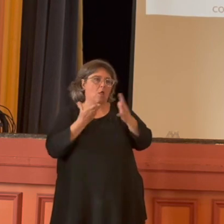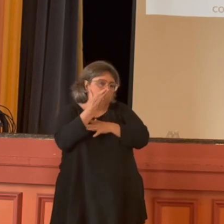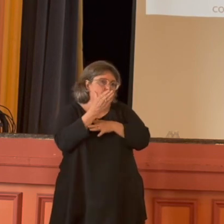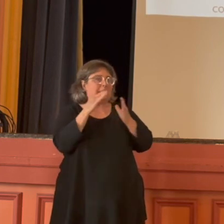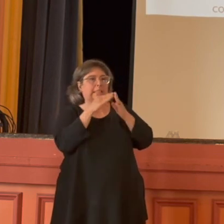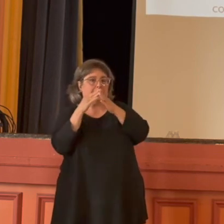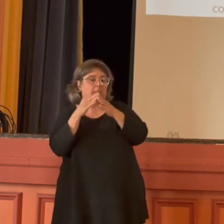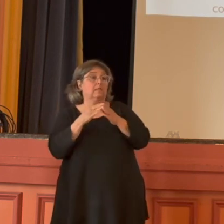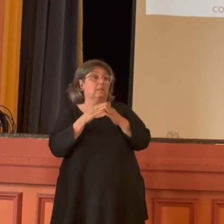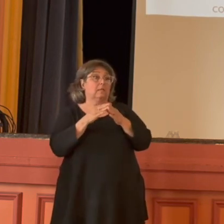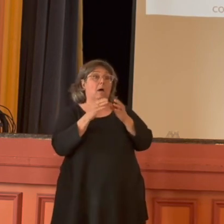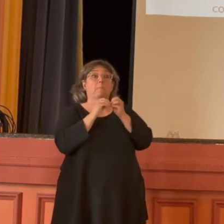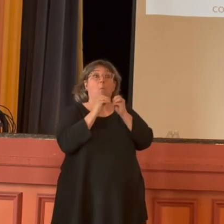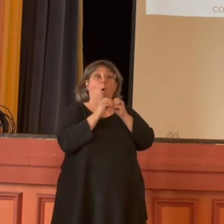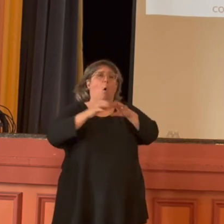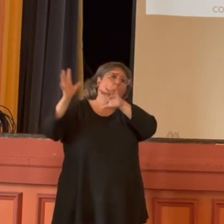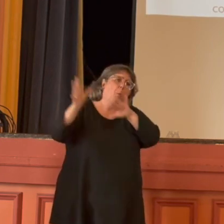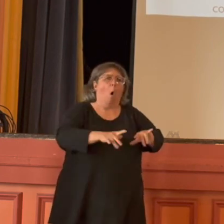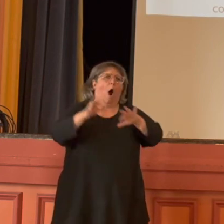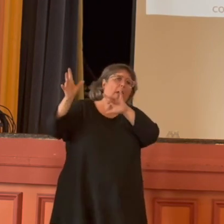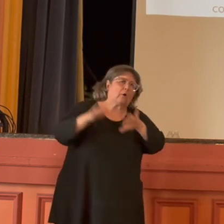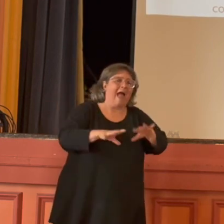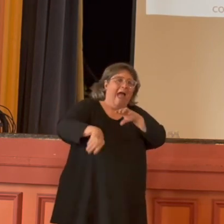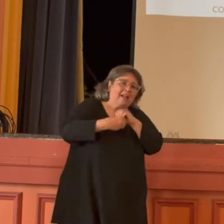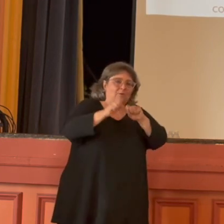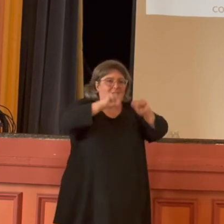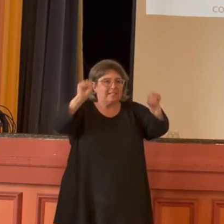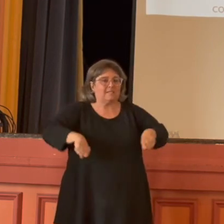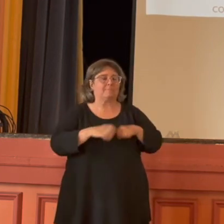city, and so there was a lot more stormwater being added to the system.